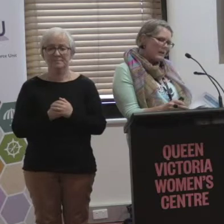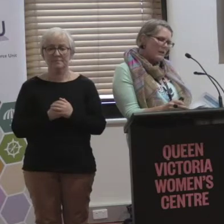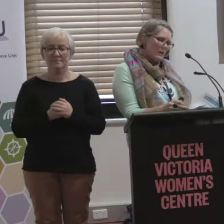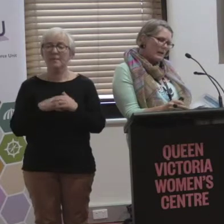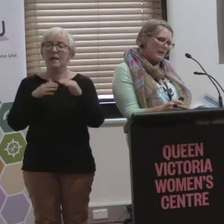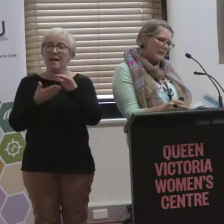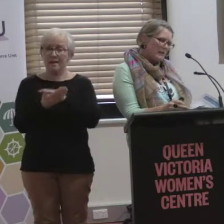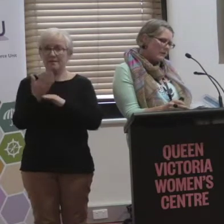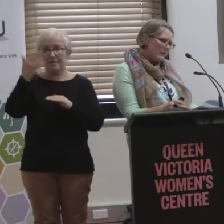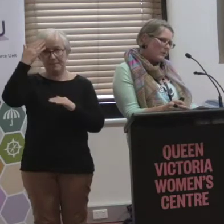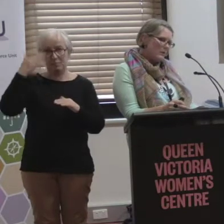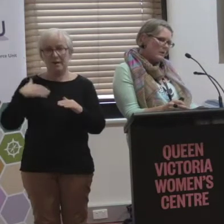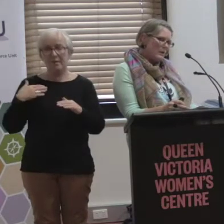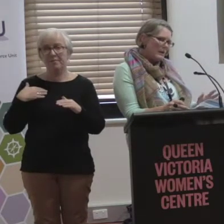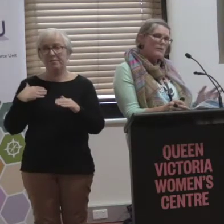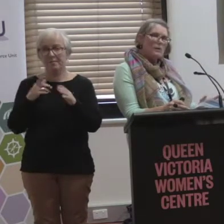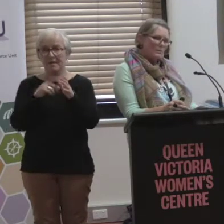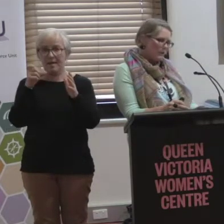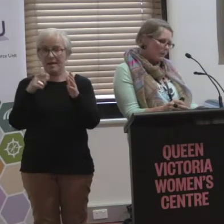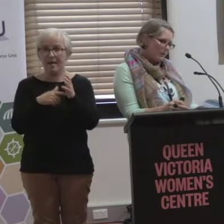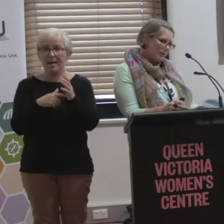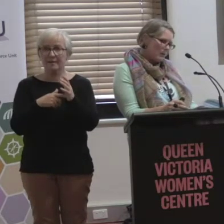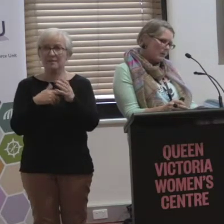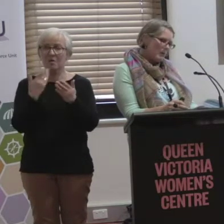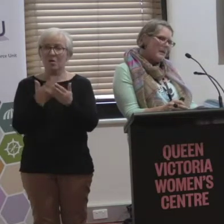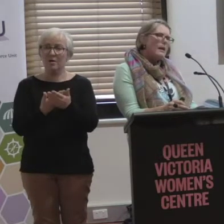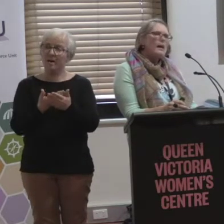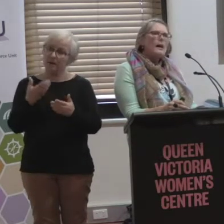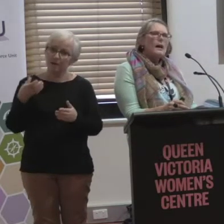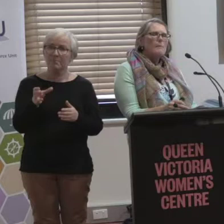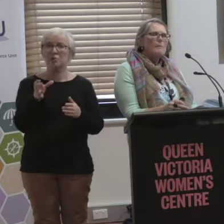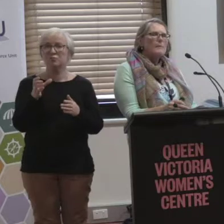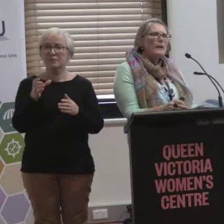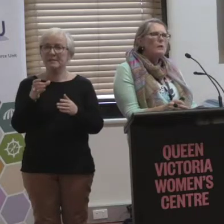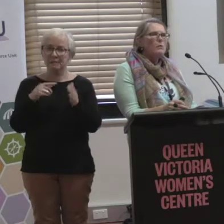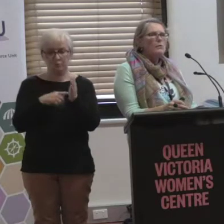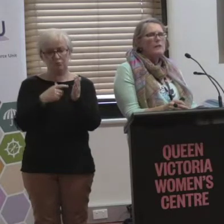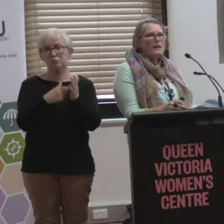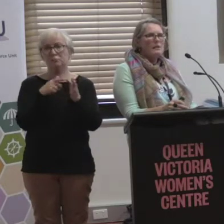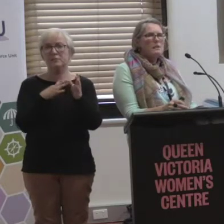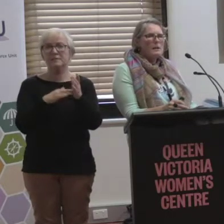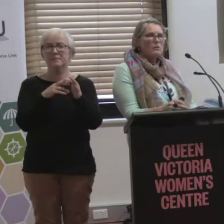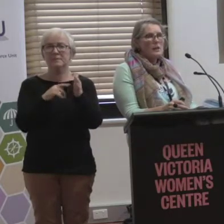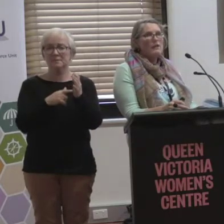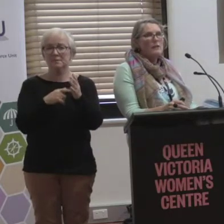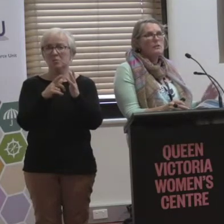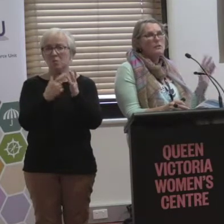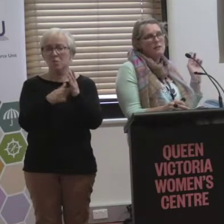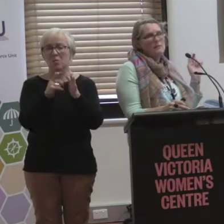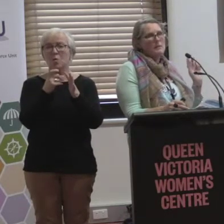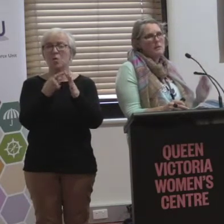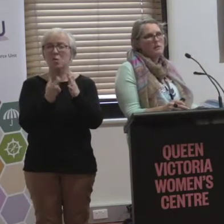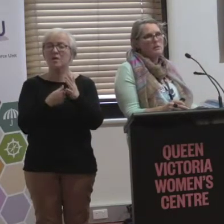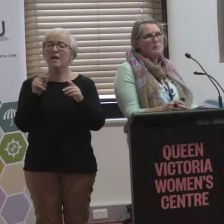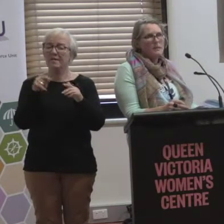the Mental Health Act is a person who is on a compulsory treatment order. They would fit under the Mental Health Act and not